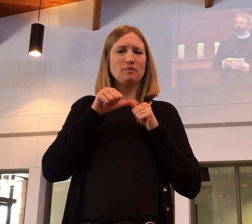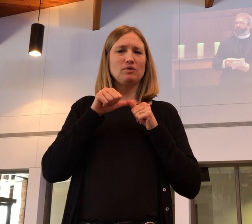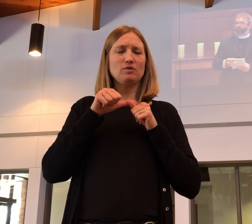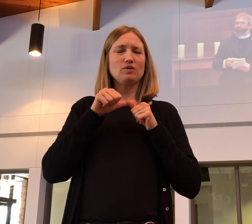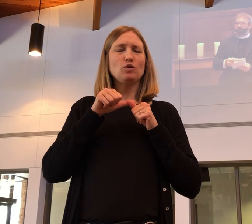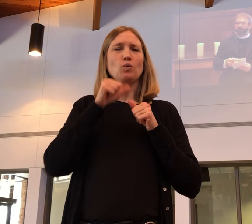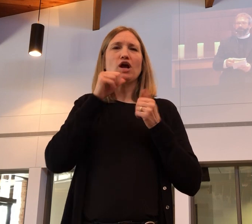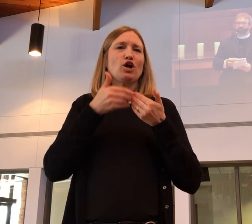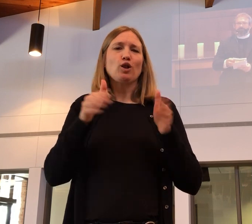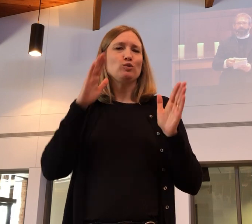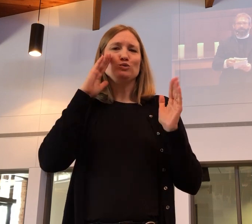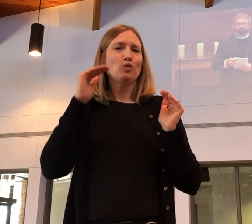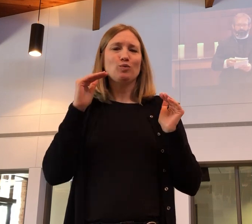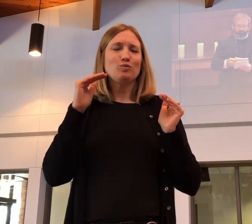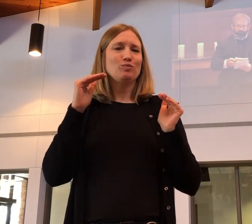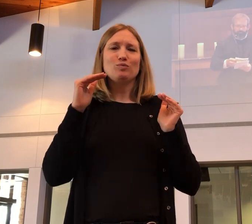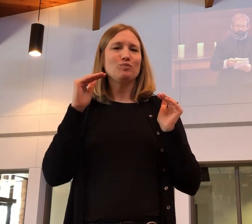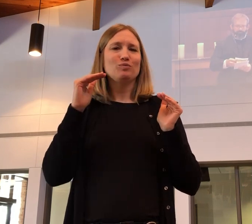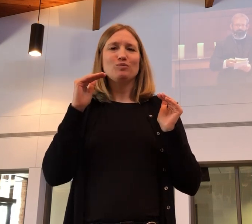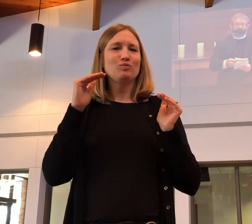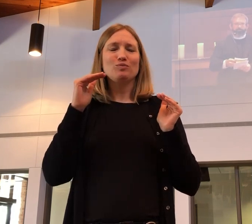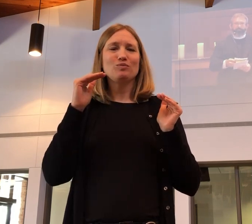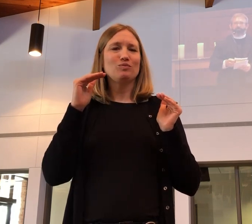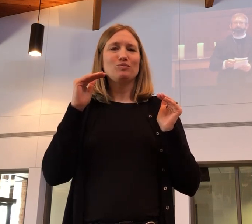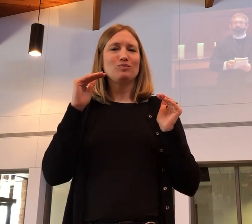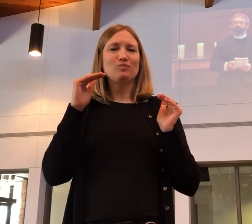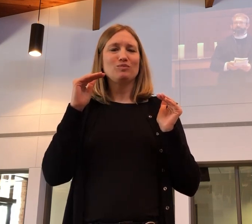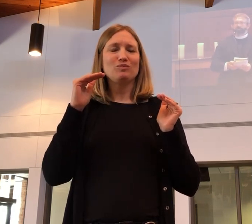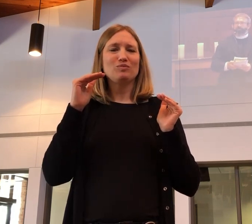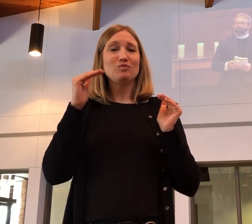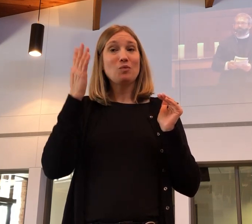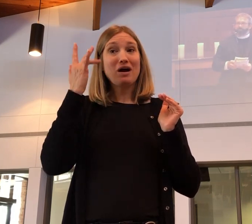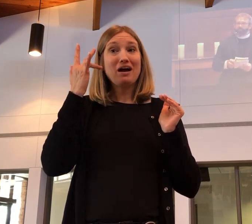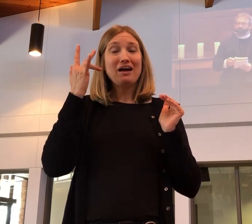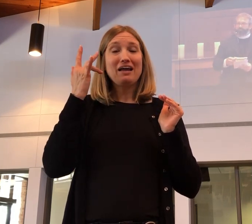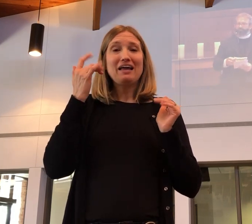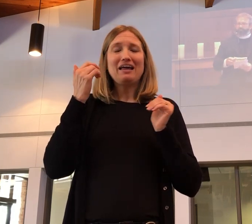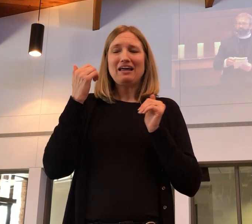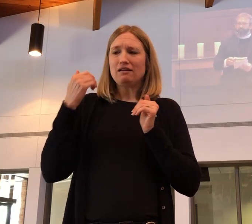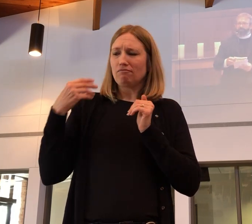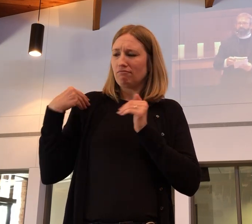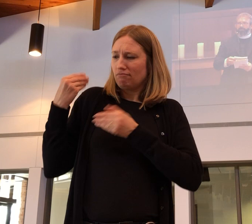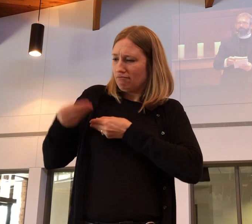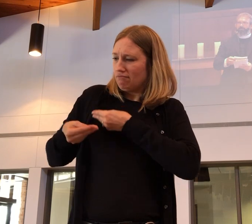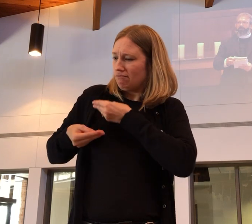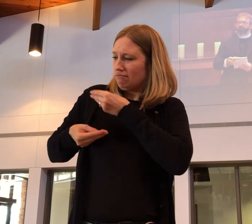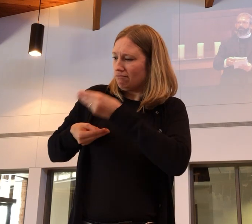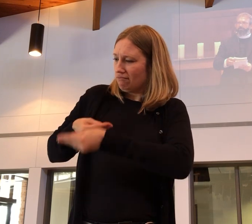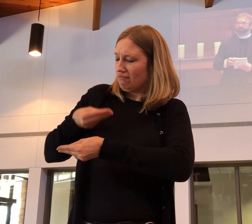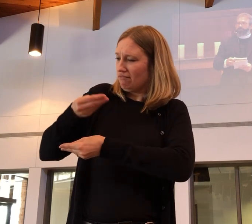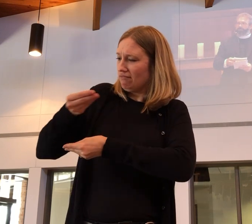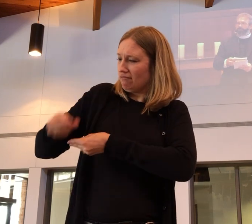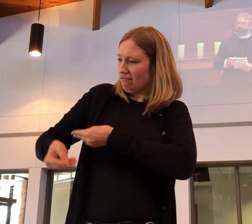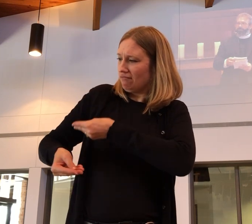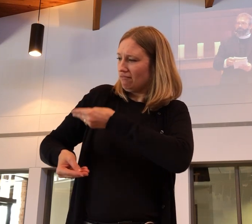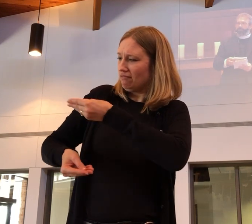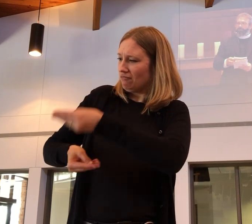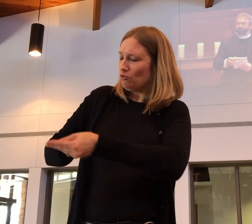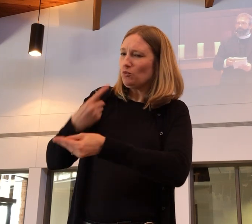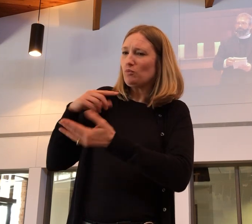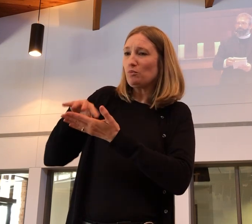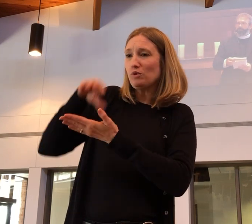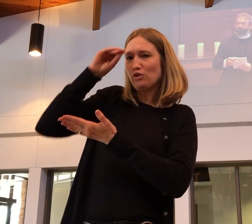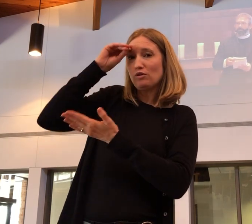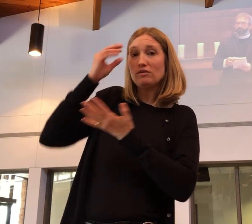from time and time, from generation to generation, the goodness